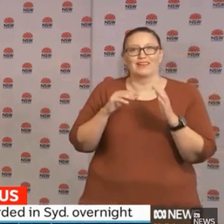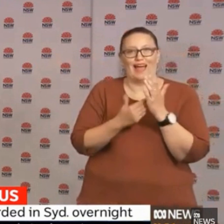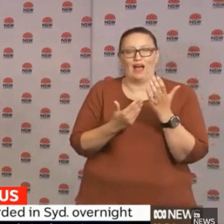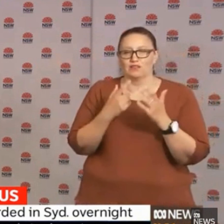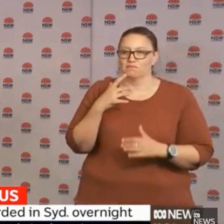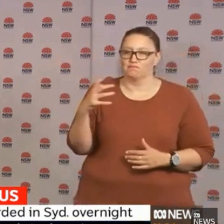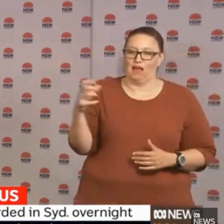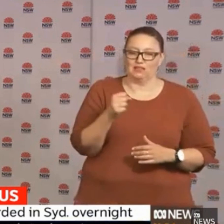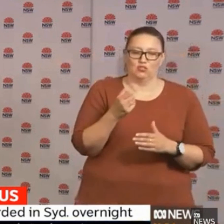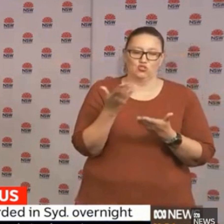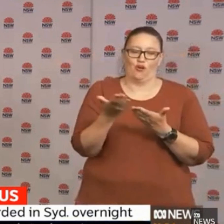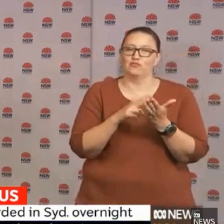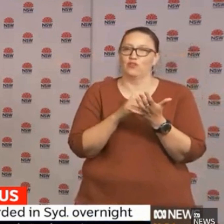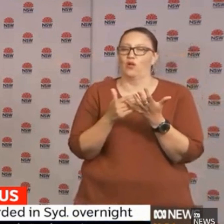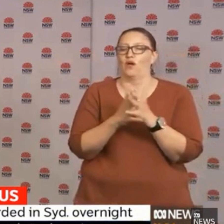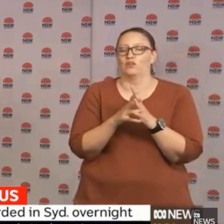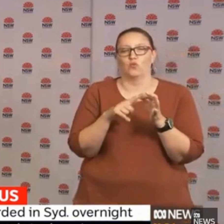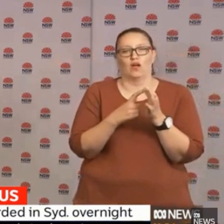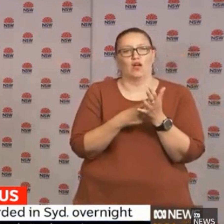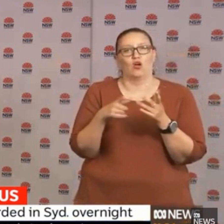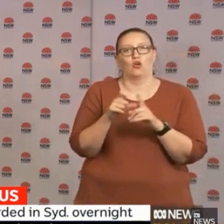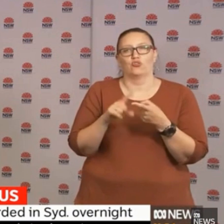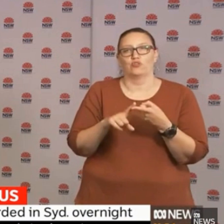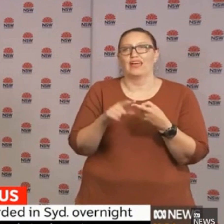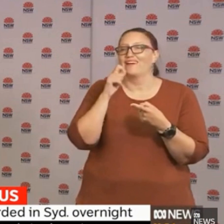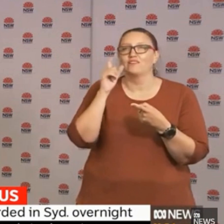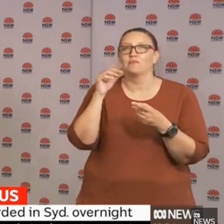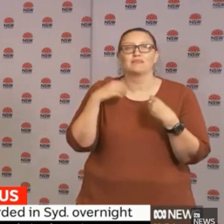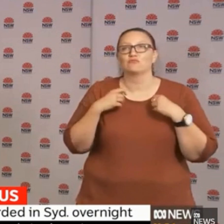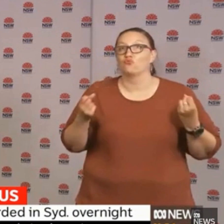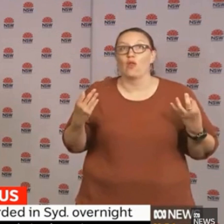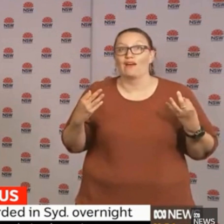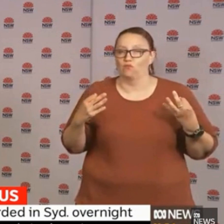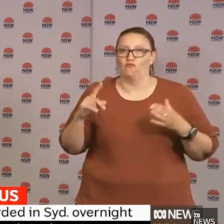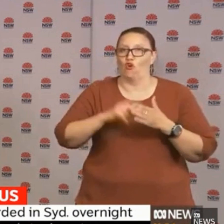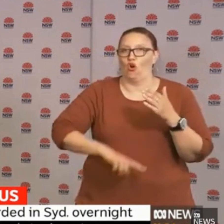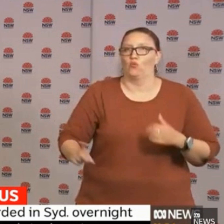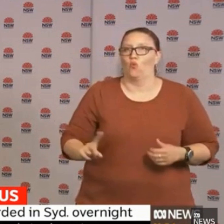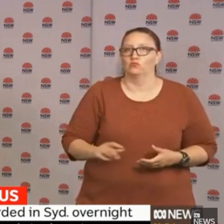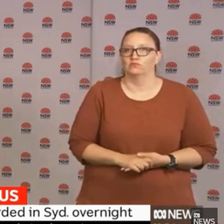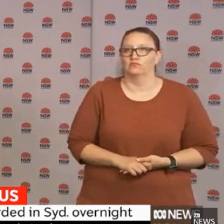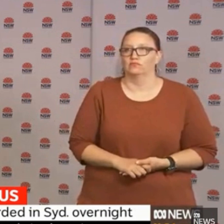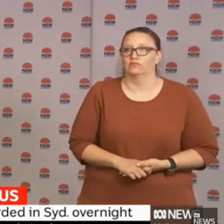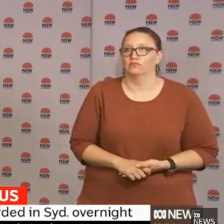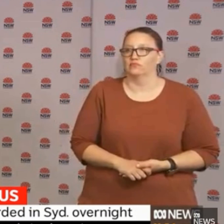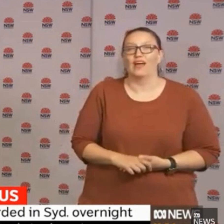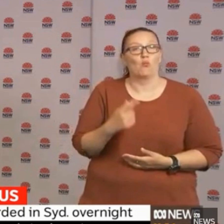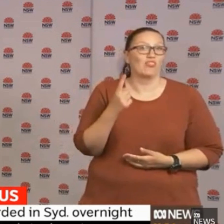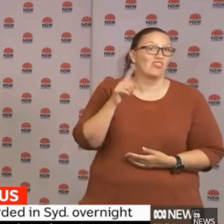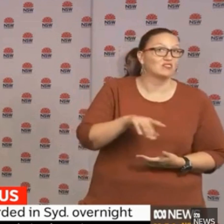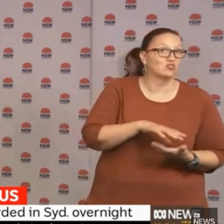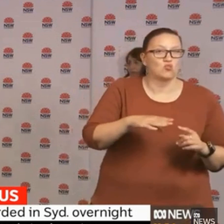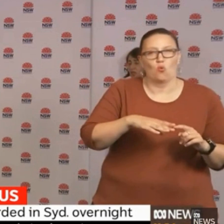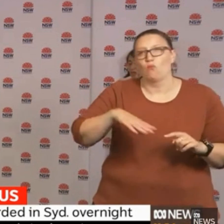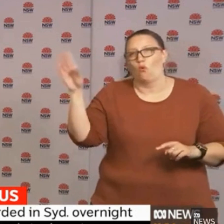be mandatory for the Service New South Wales QR code, what are the fines for businesses? The fines are generally $1,000. They can be